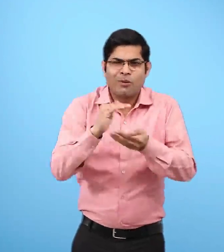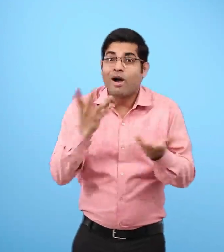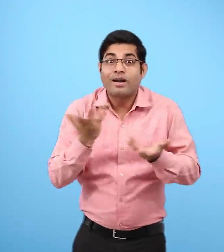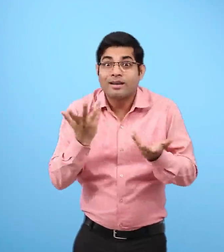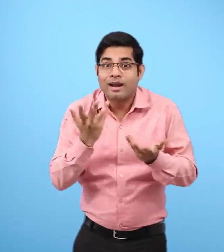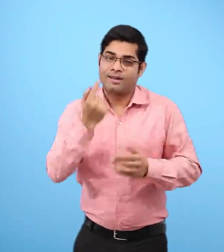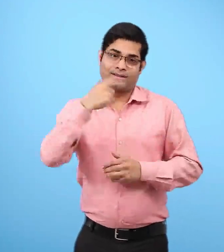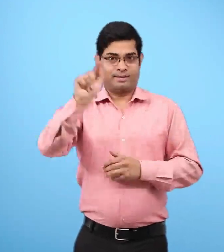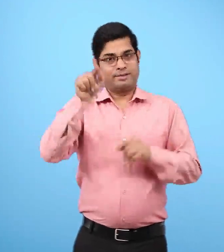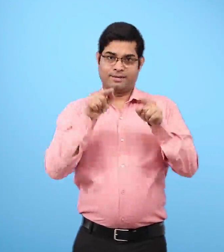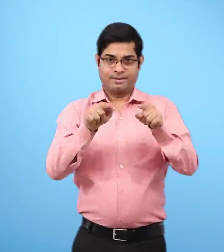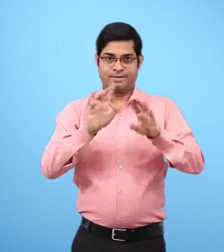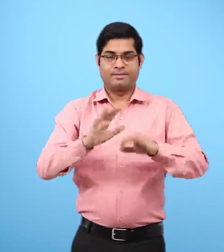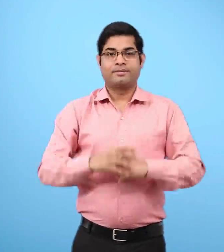Identify the shorter.